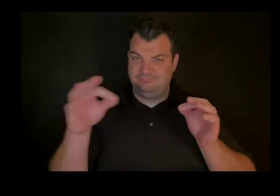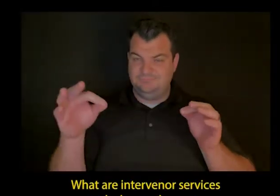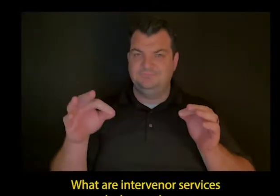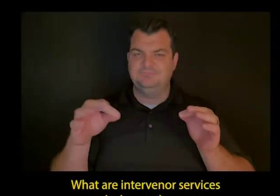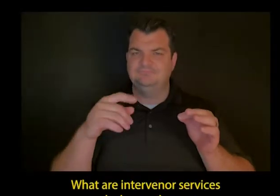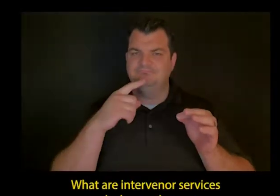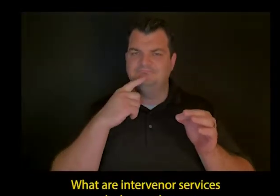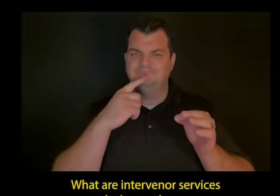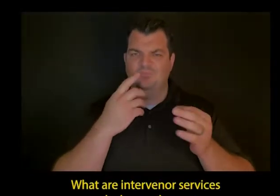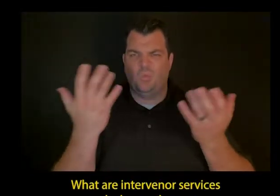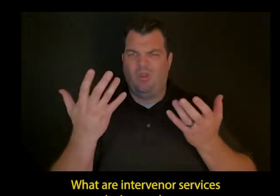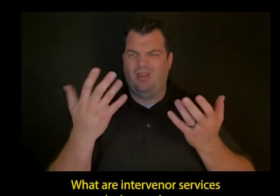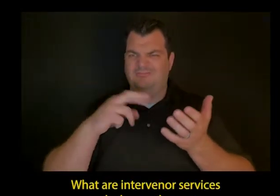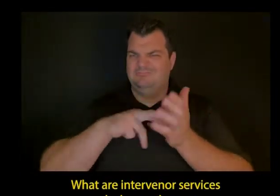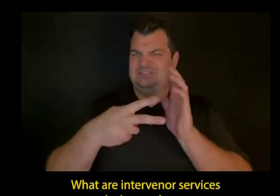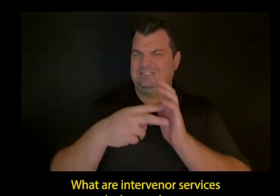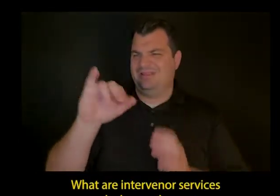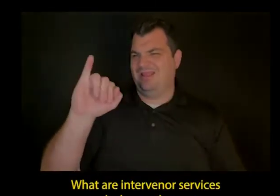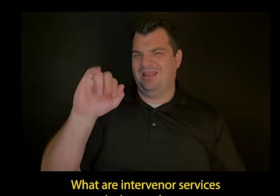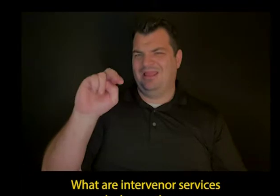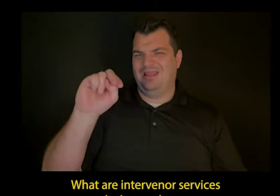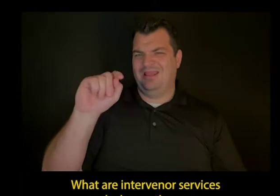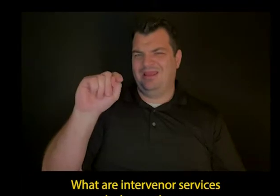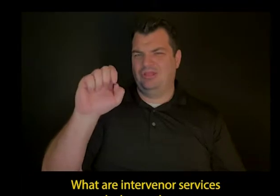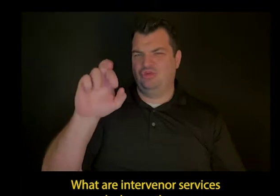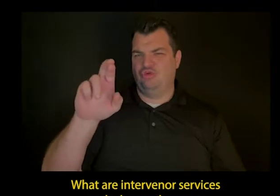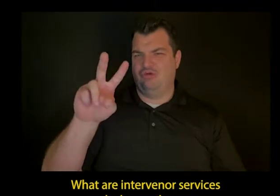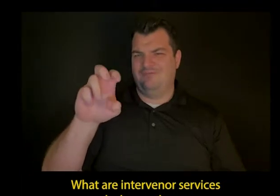What are intervener services and why are they now on the census?